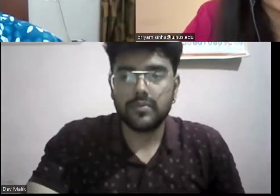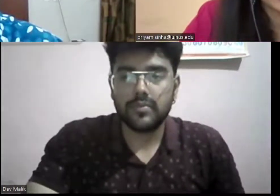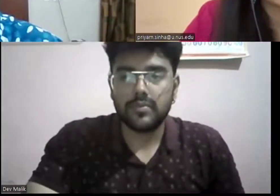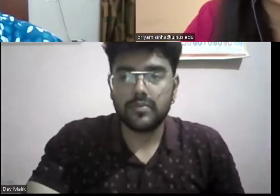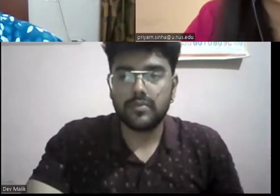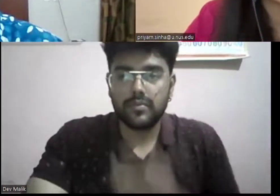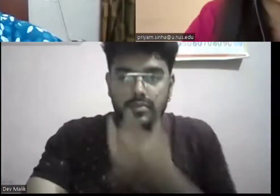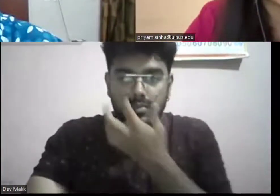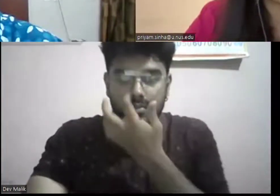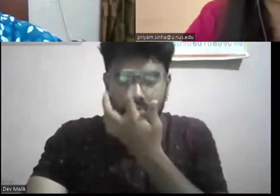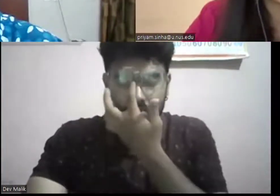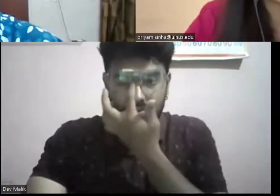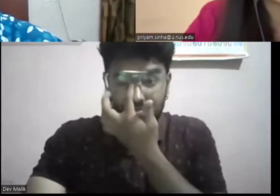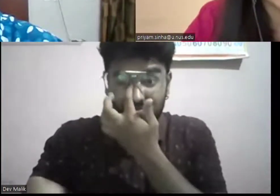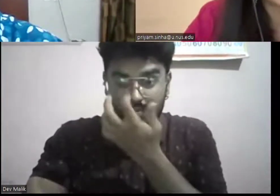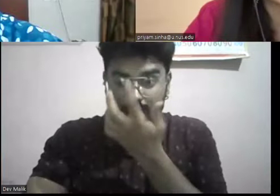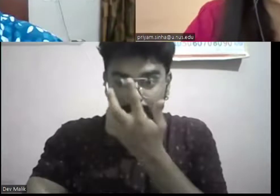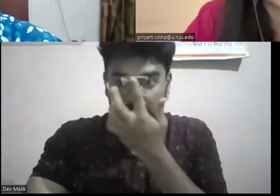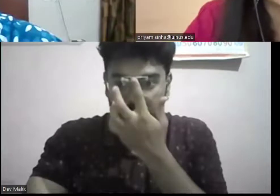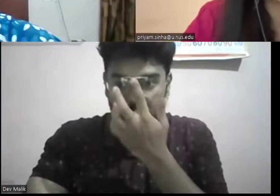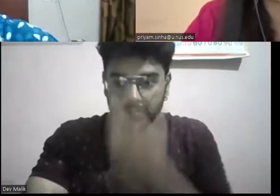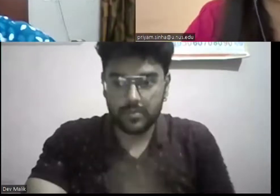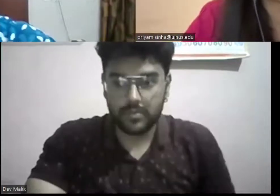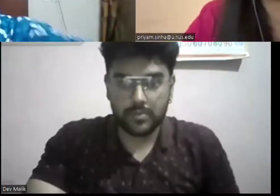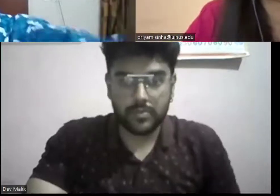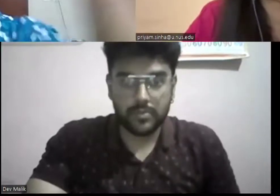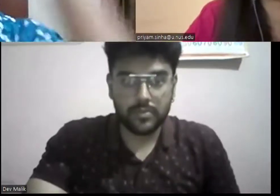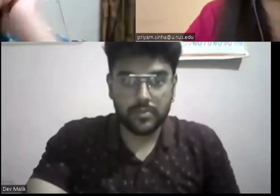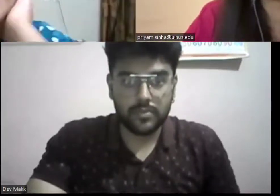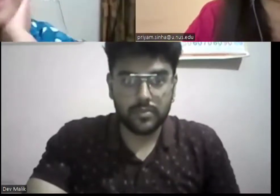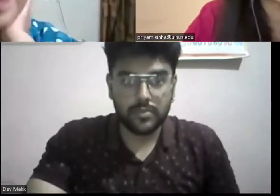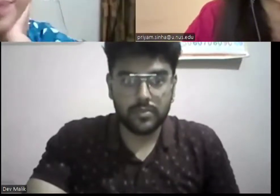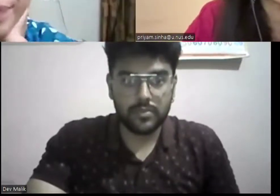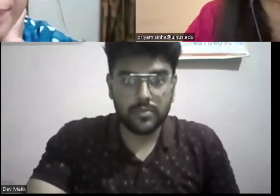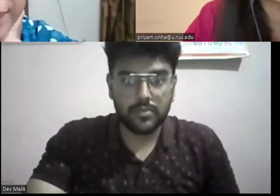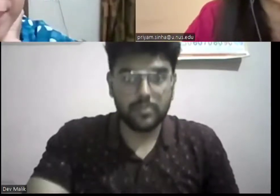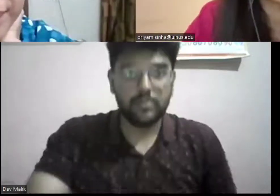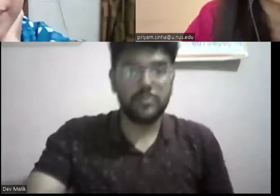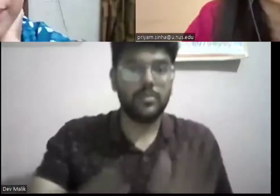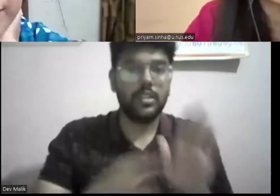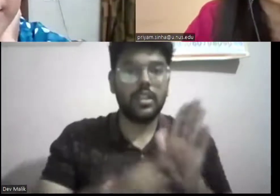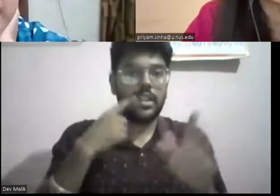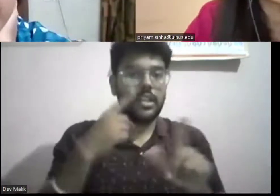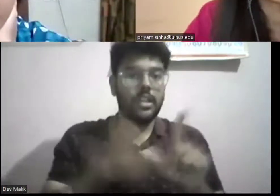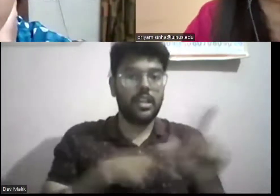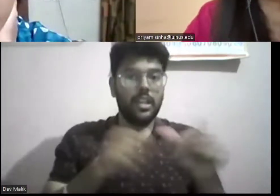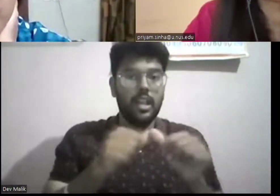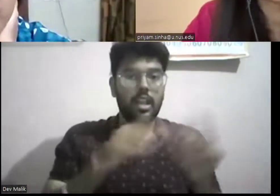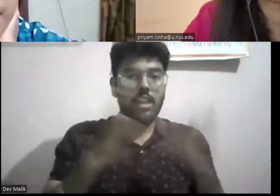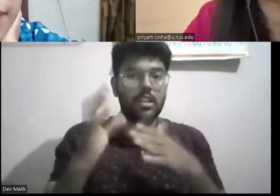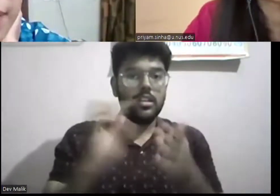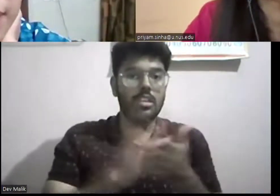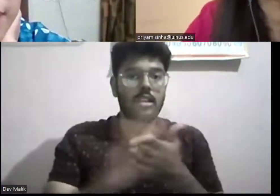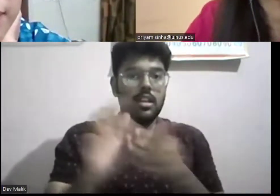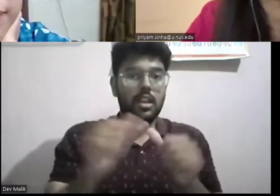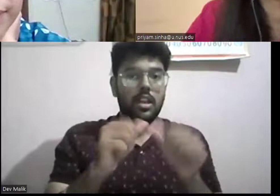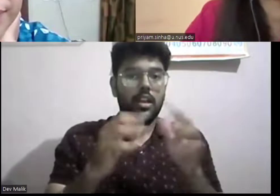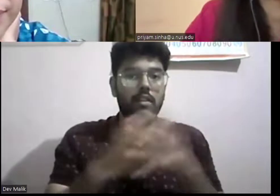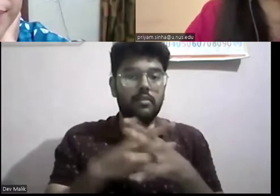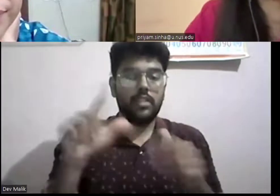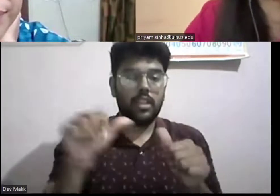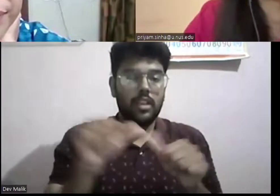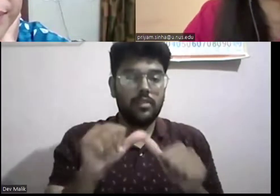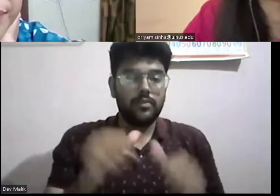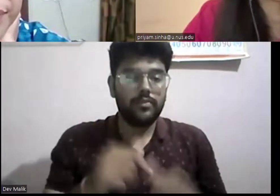So we have some more hands raised. Let's go with Ria Chawla. If you can unmute yourself and ask your